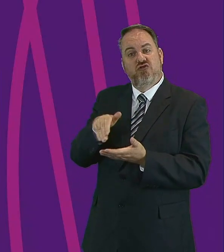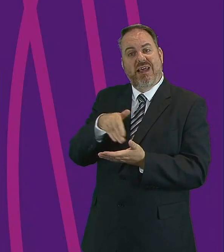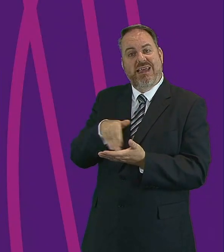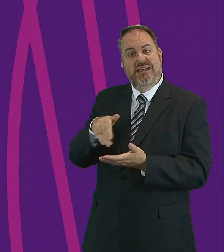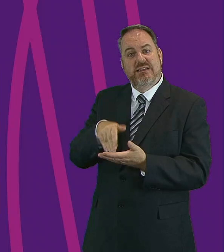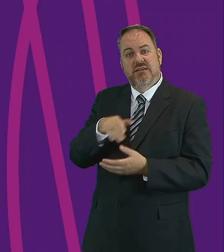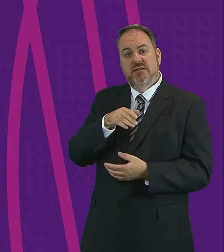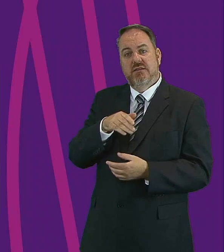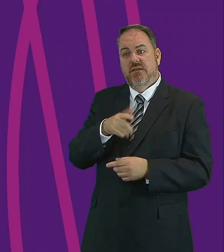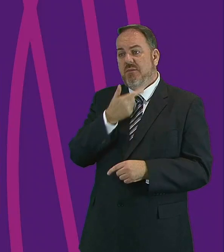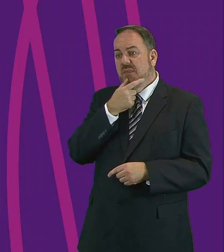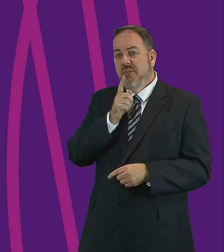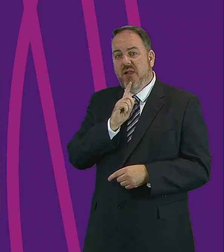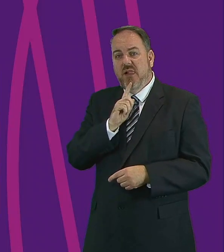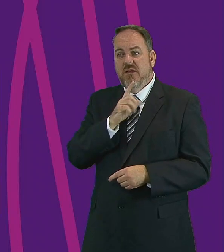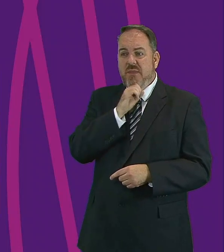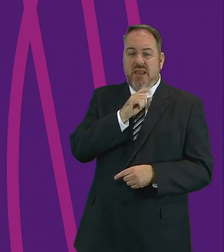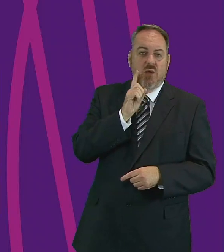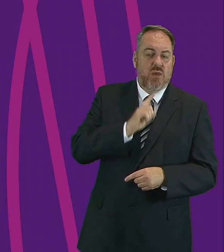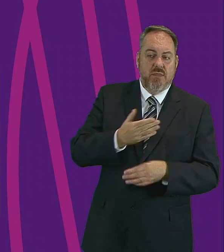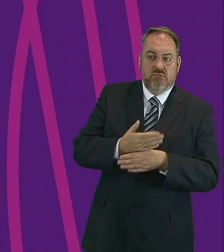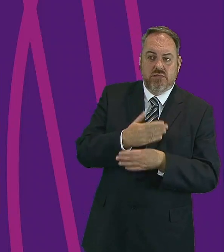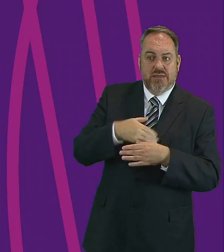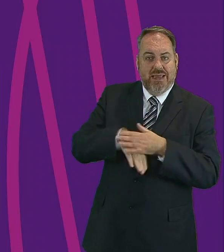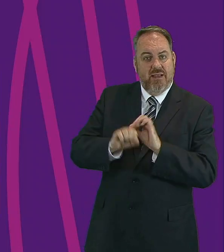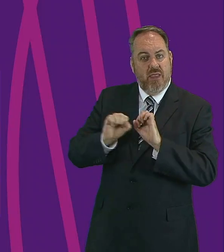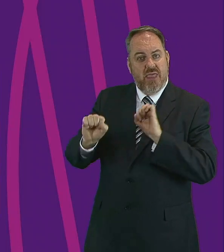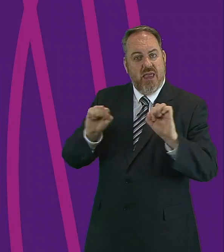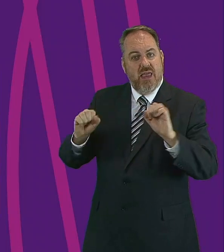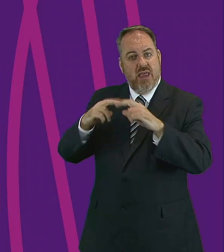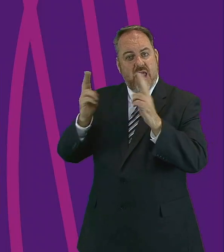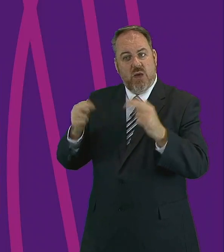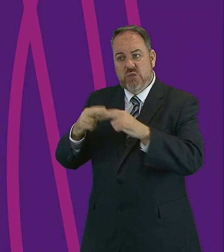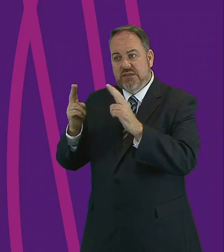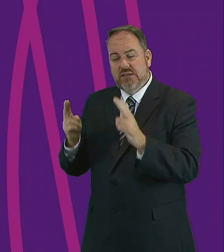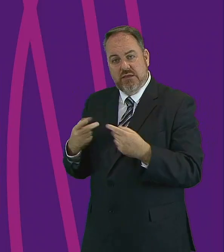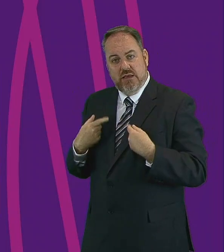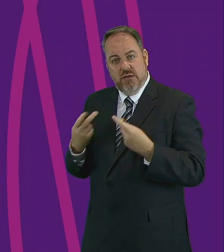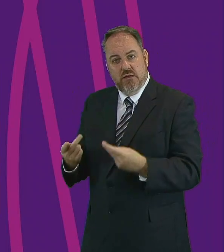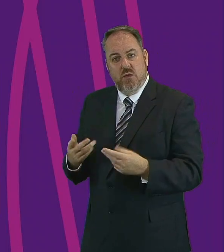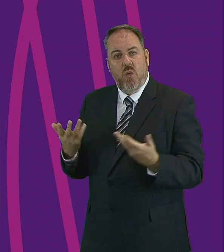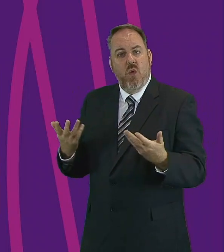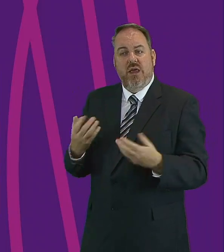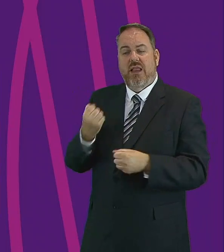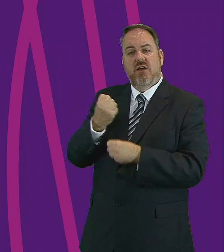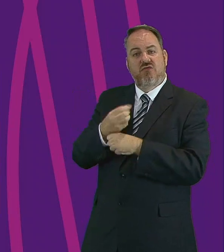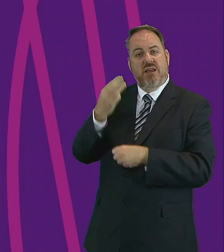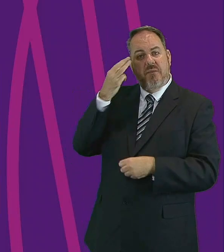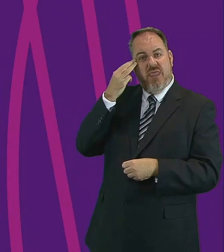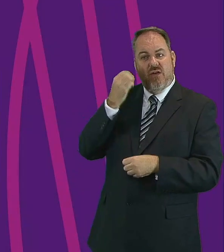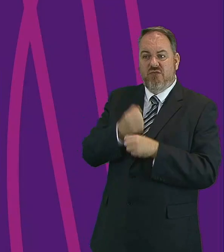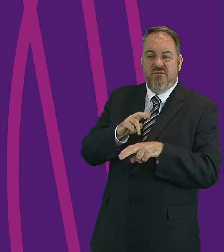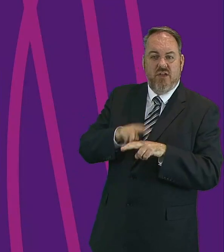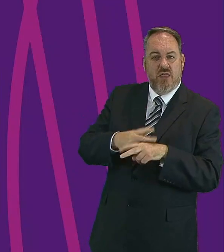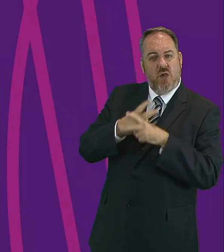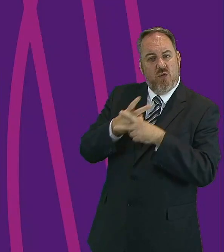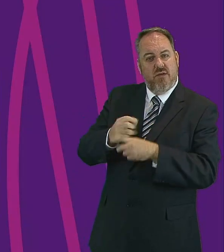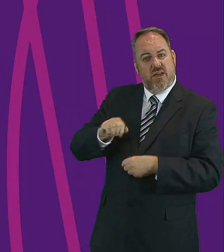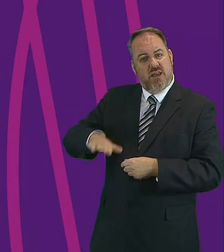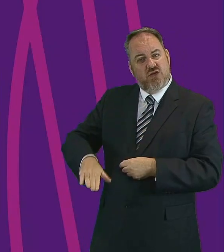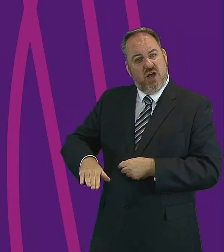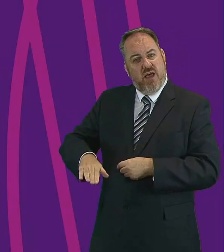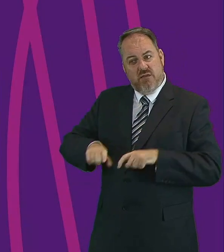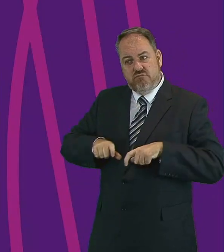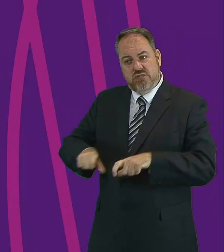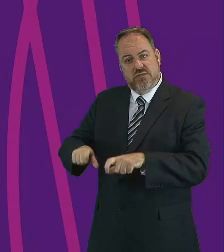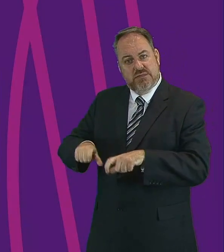operate in people's houses and whether informal childcare such as a looking after the grandchild after school can continue